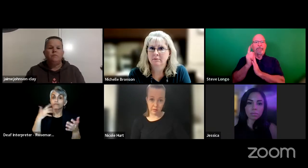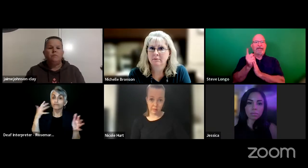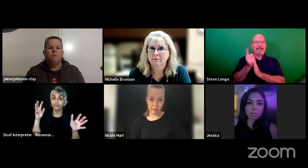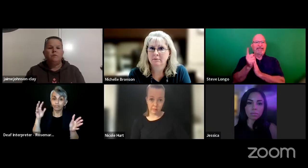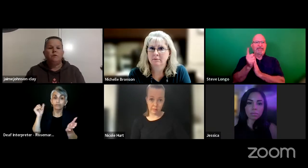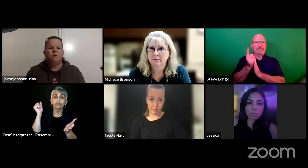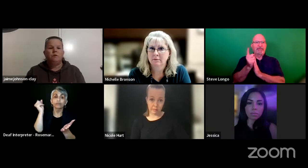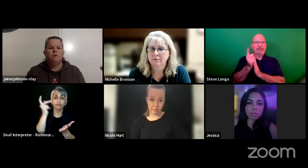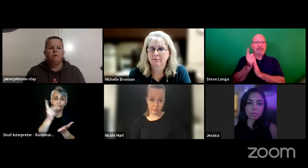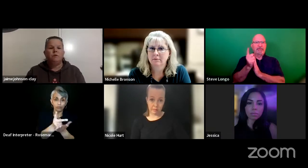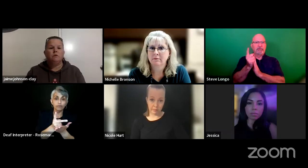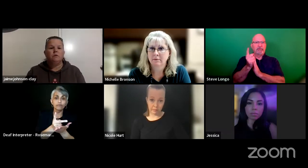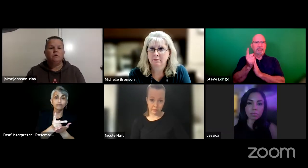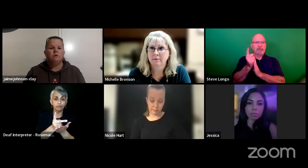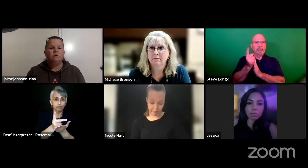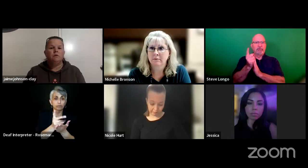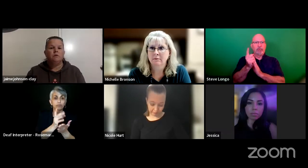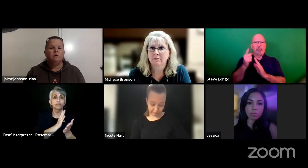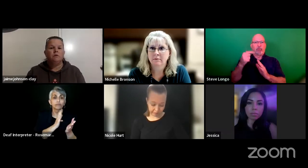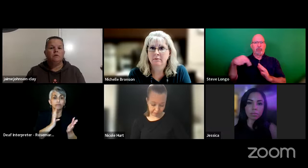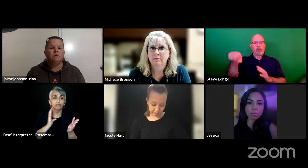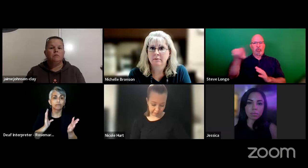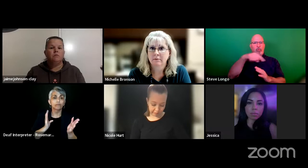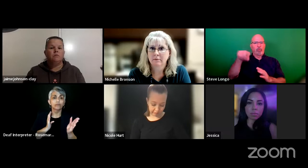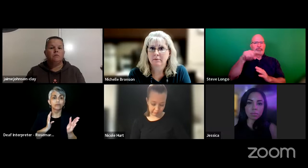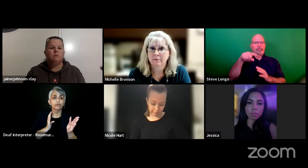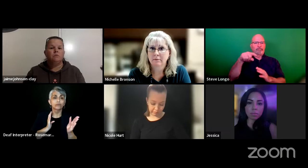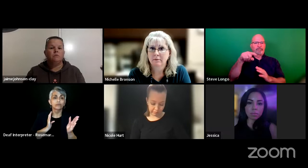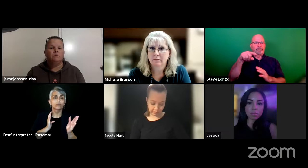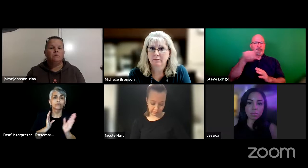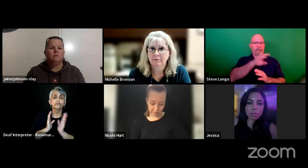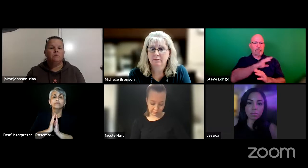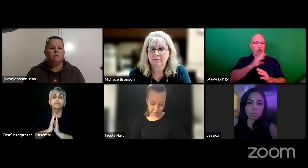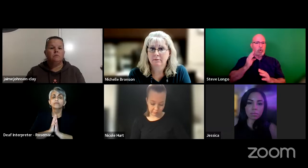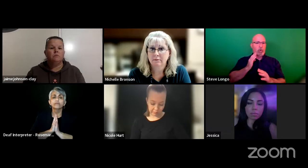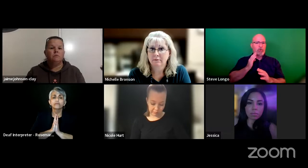Want to approve the December board minutes.